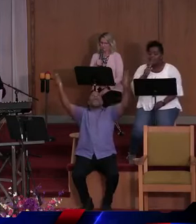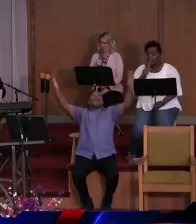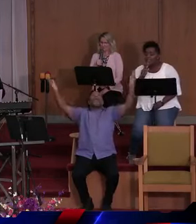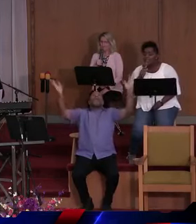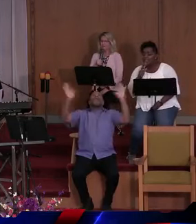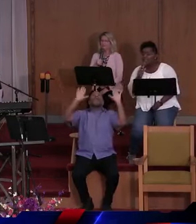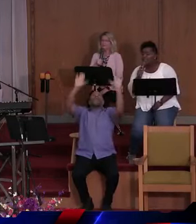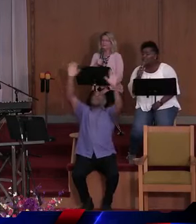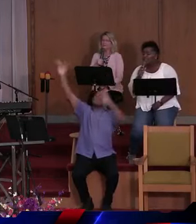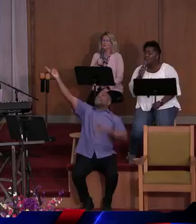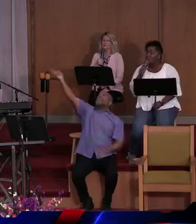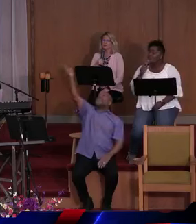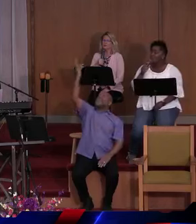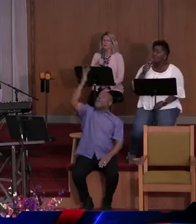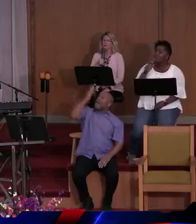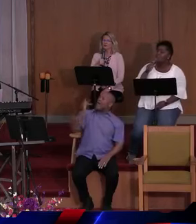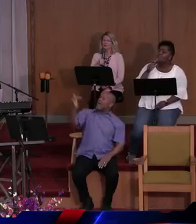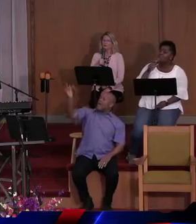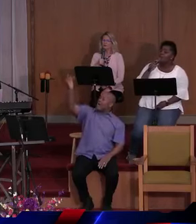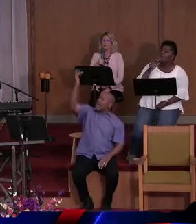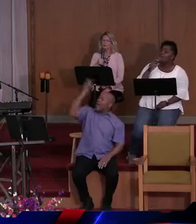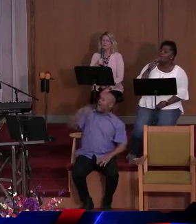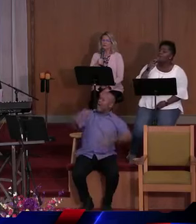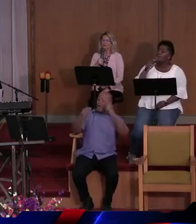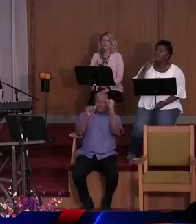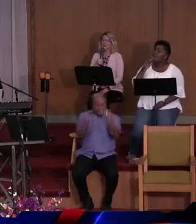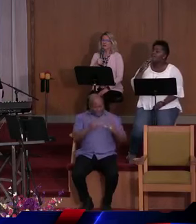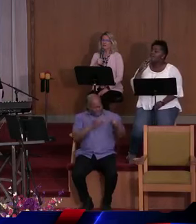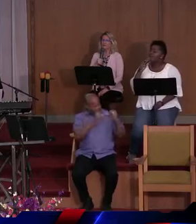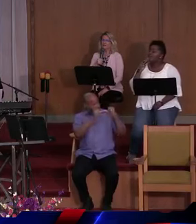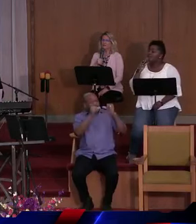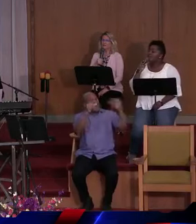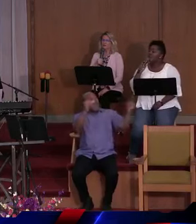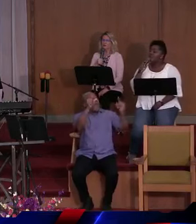Your mercy endureth